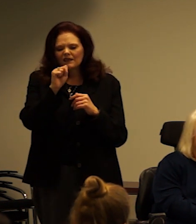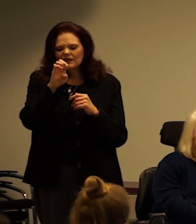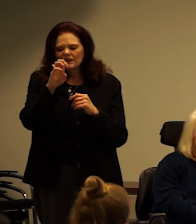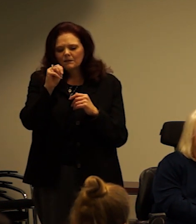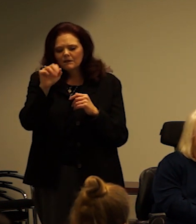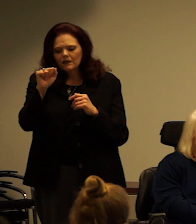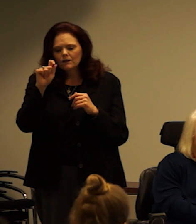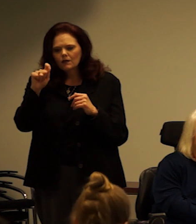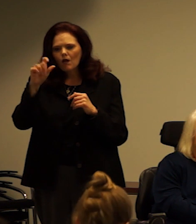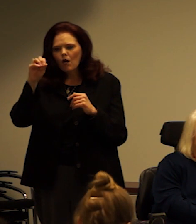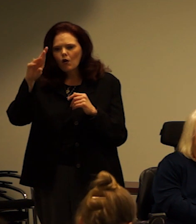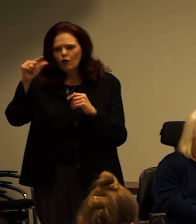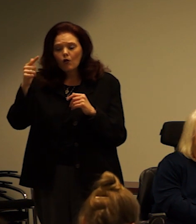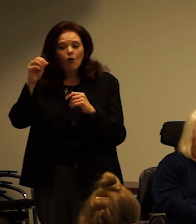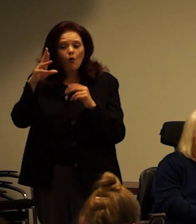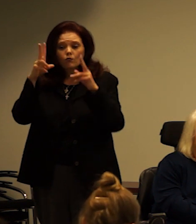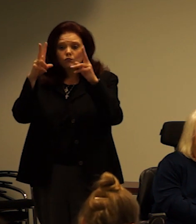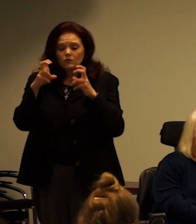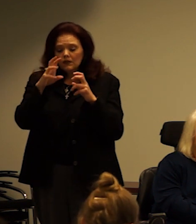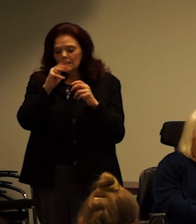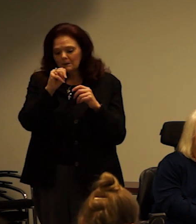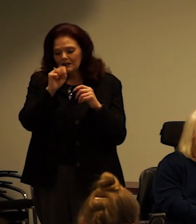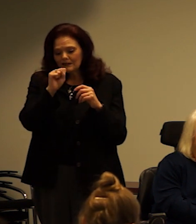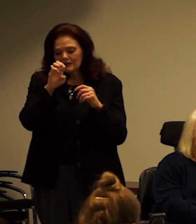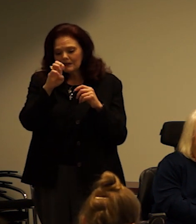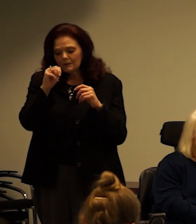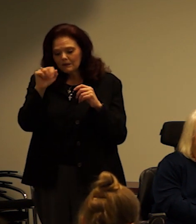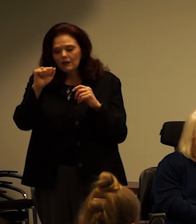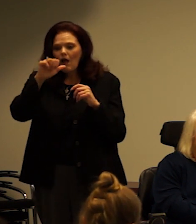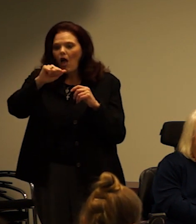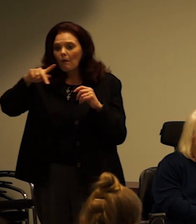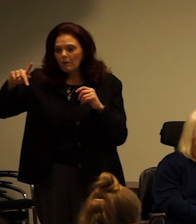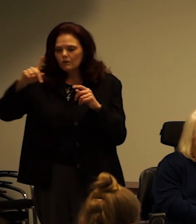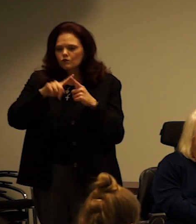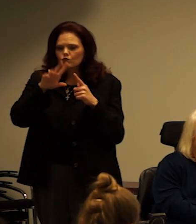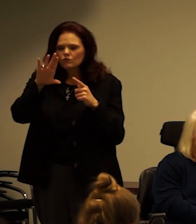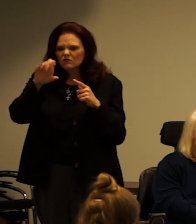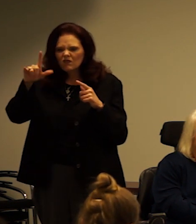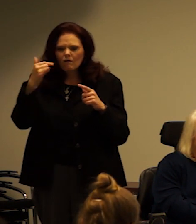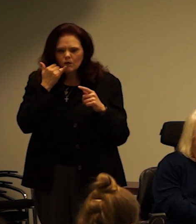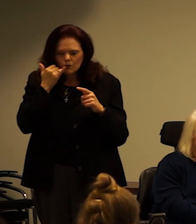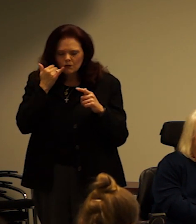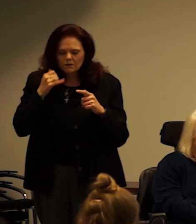msema.org, or download the MSEMA app to your cell phone.